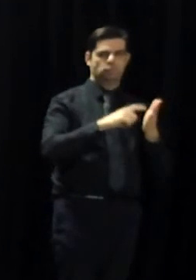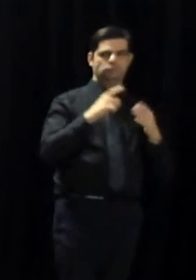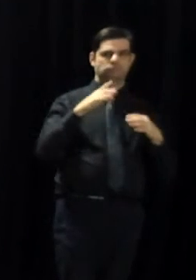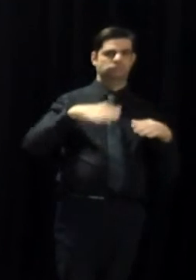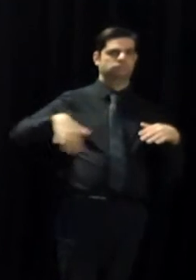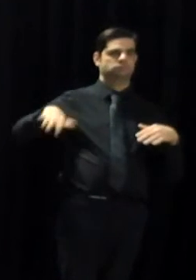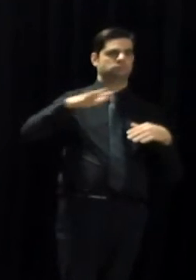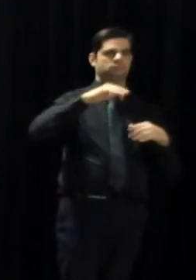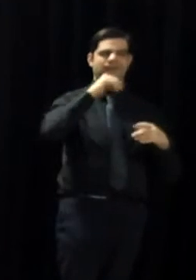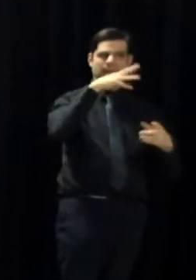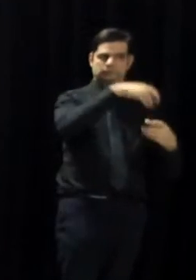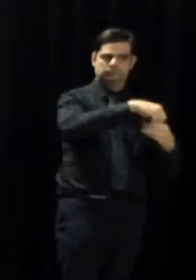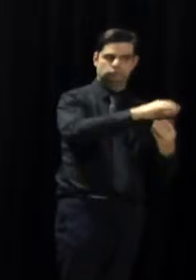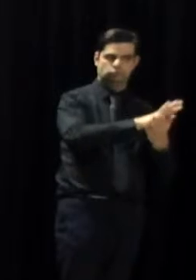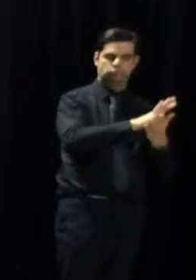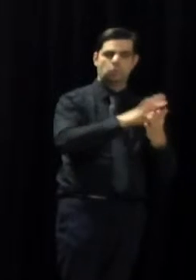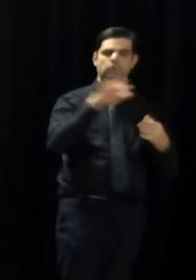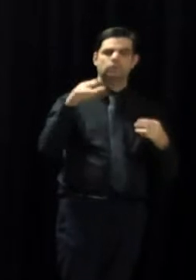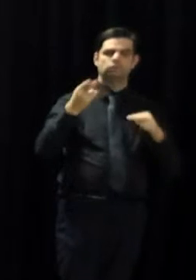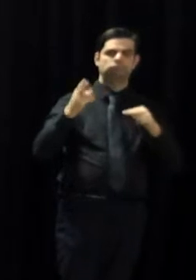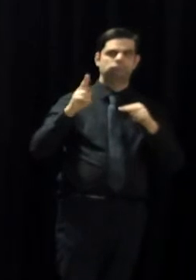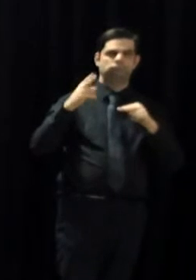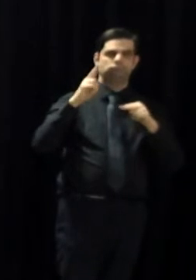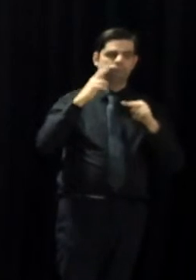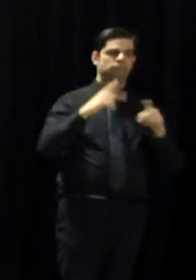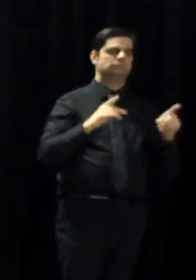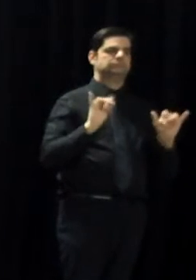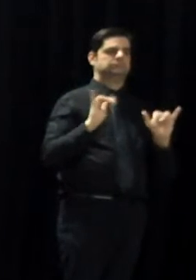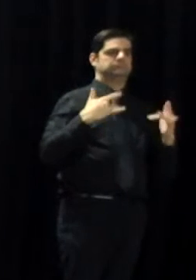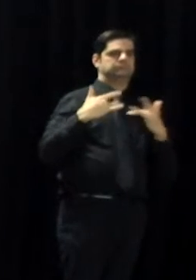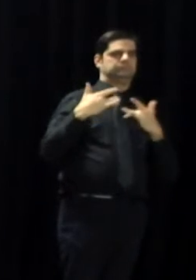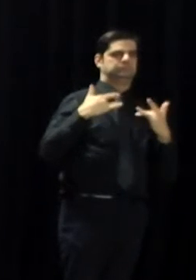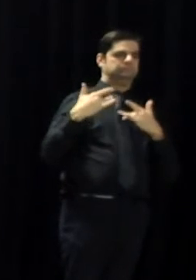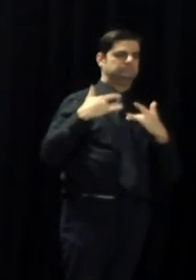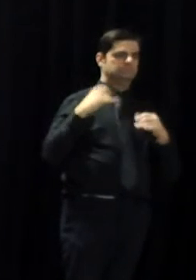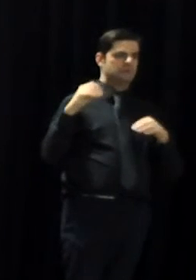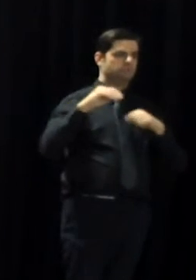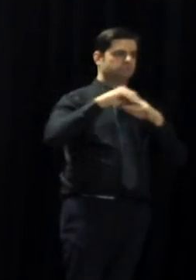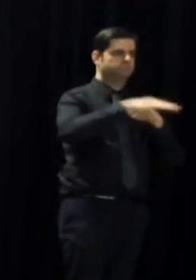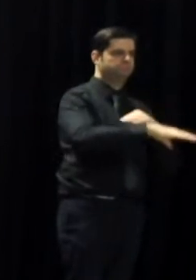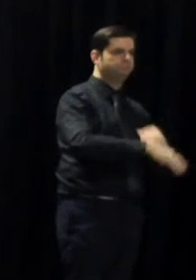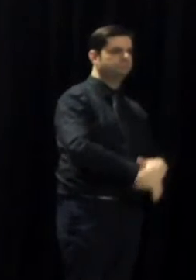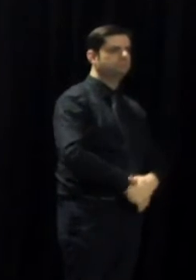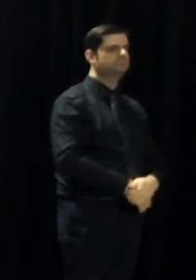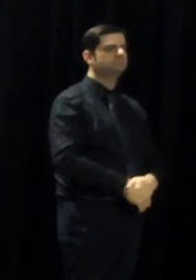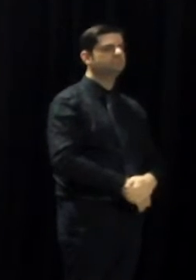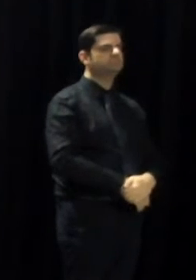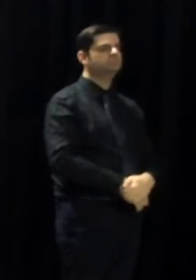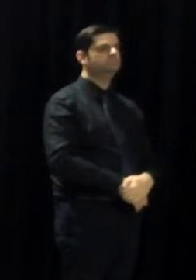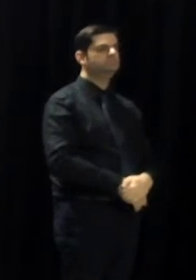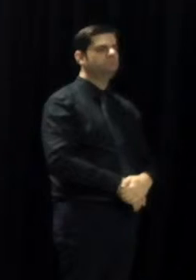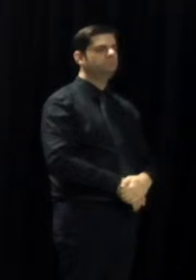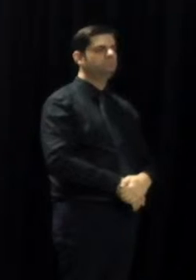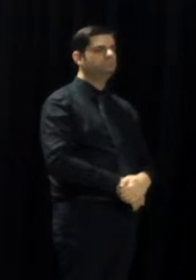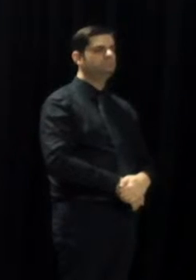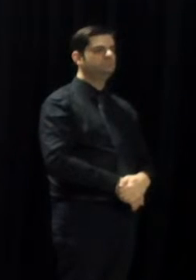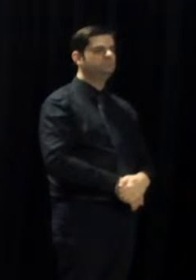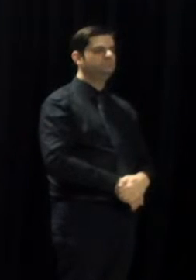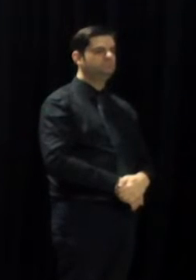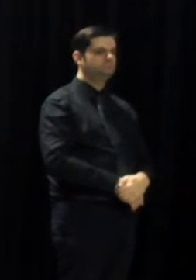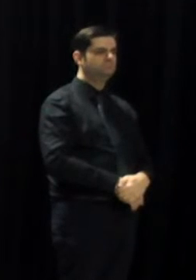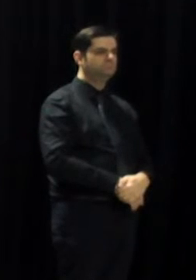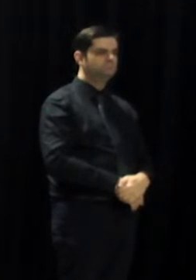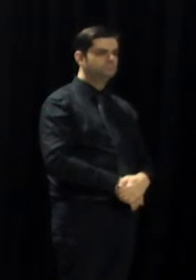It's gone down. But what they're referencing is that quarantines are being disruptive. And there's been